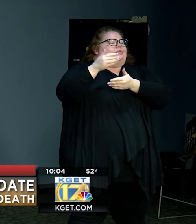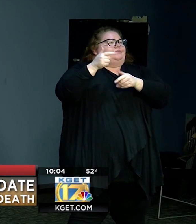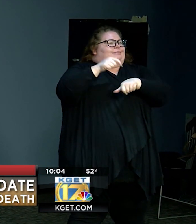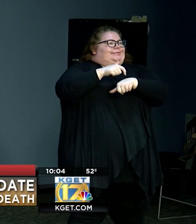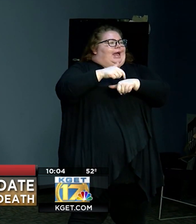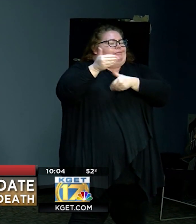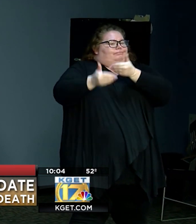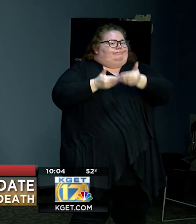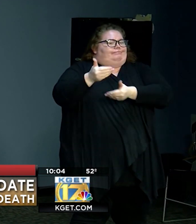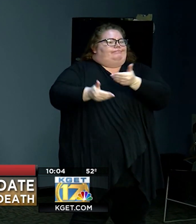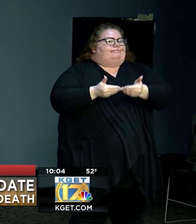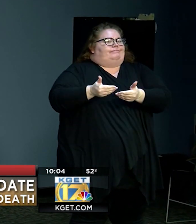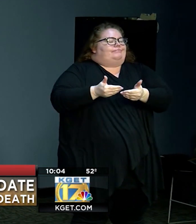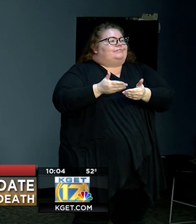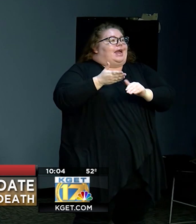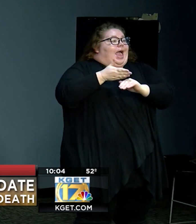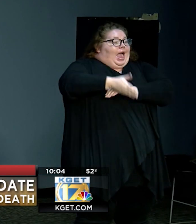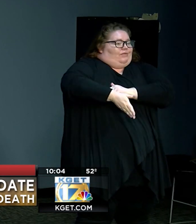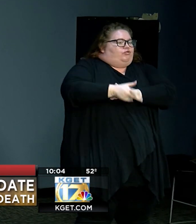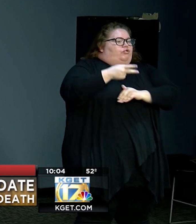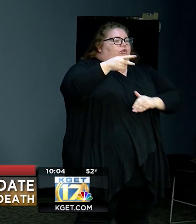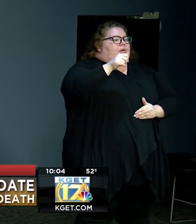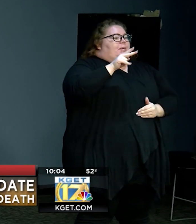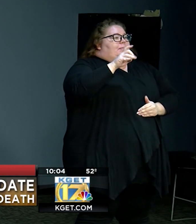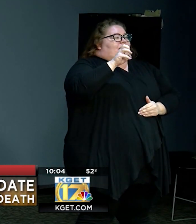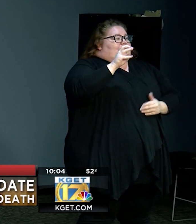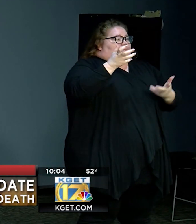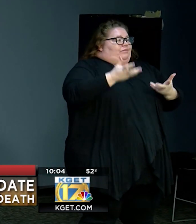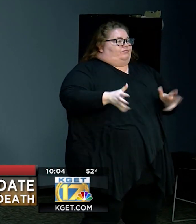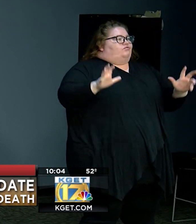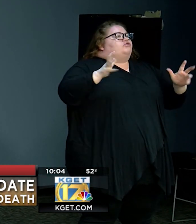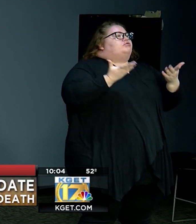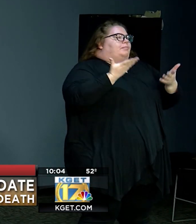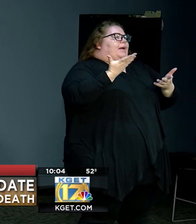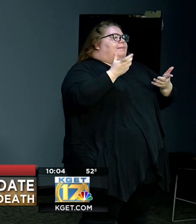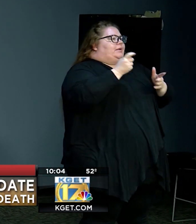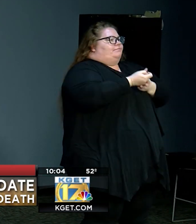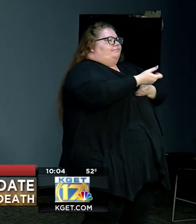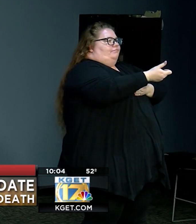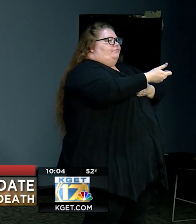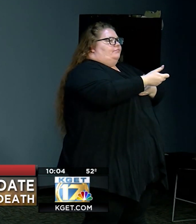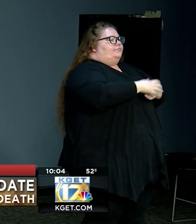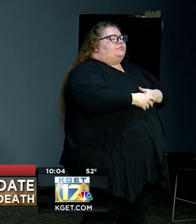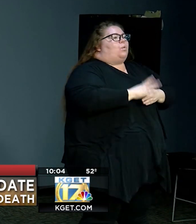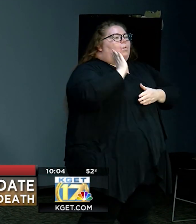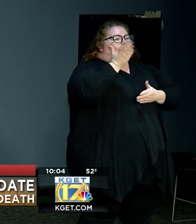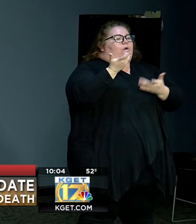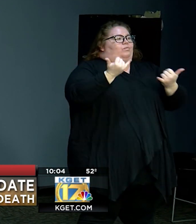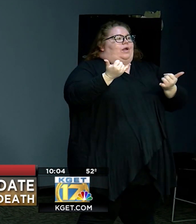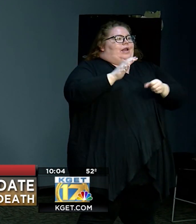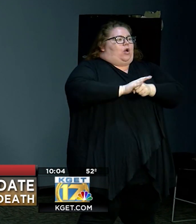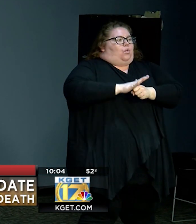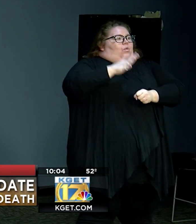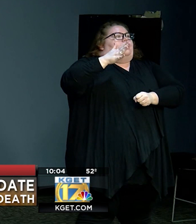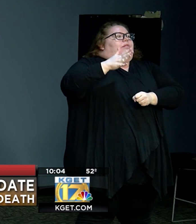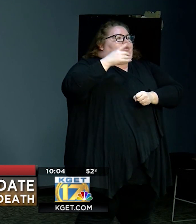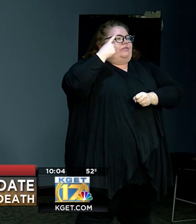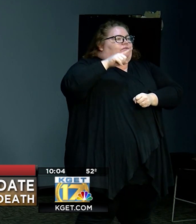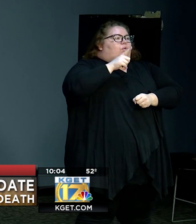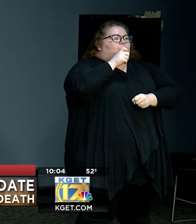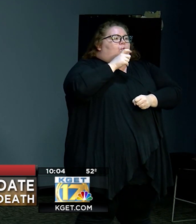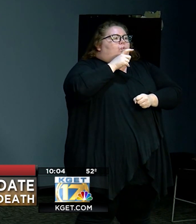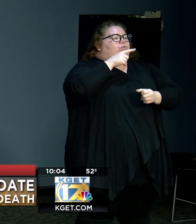the enforcement moratorium is lifted. The order takes effect immediately and provides immediate relief to tenants whose rent is due on April